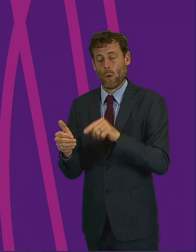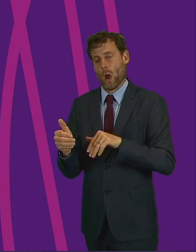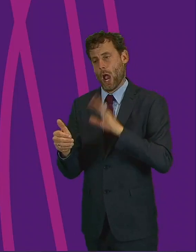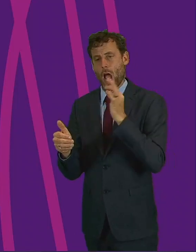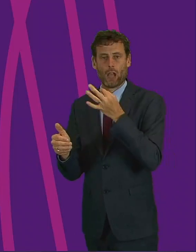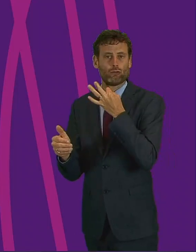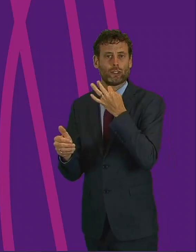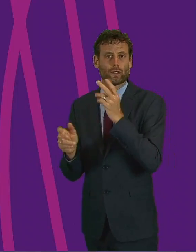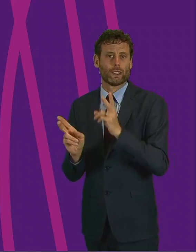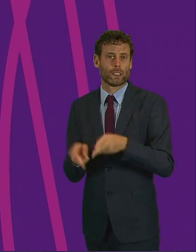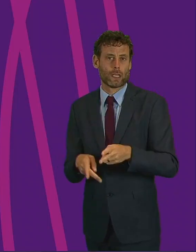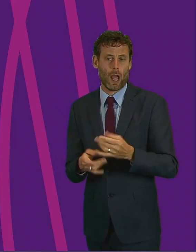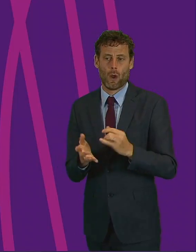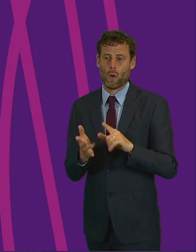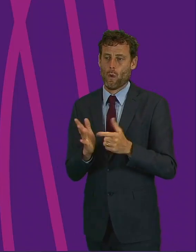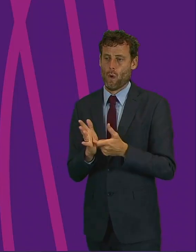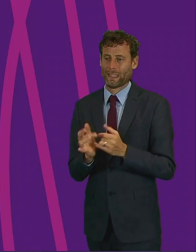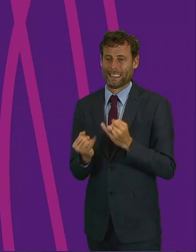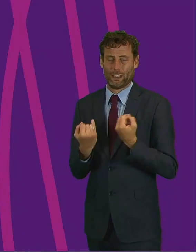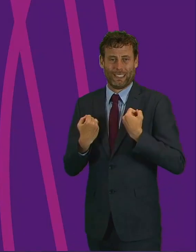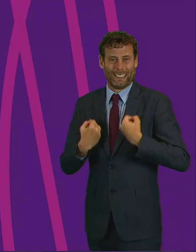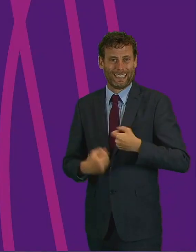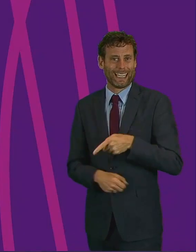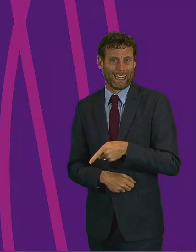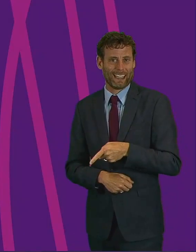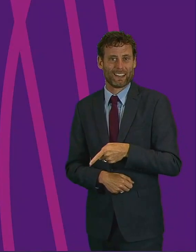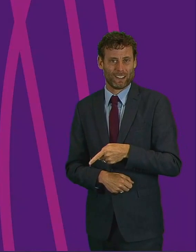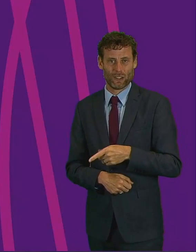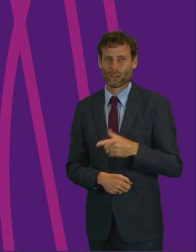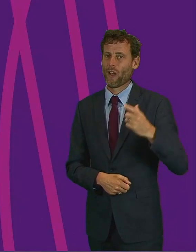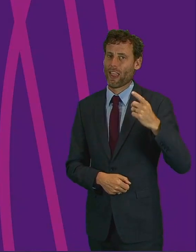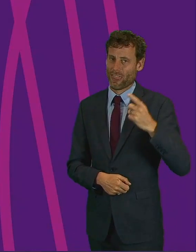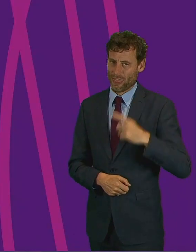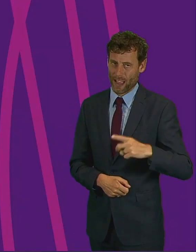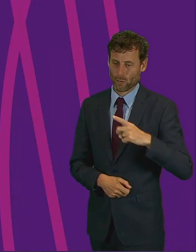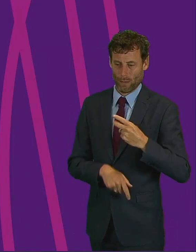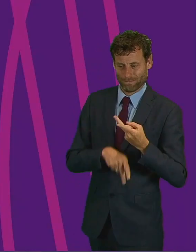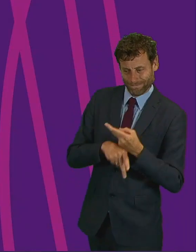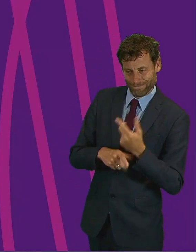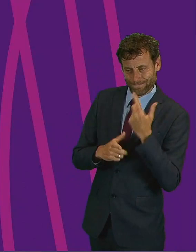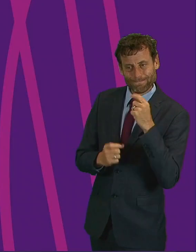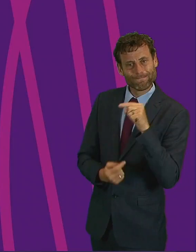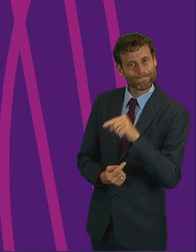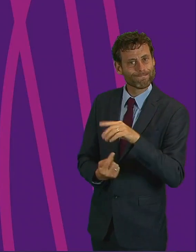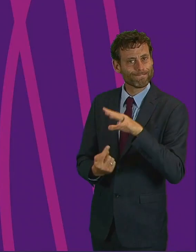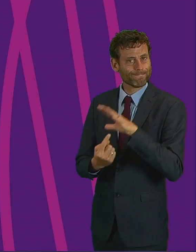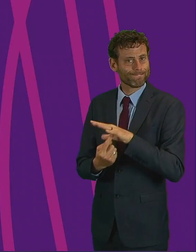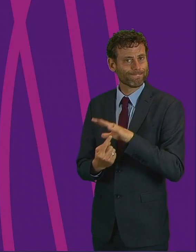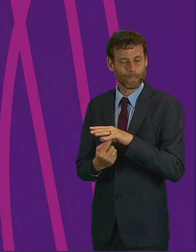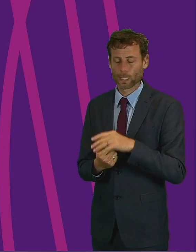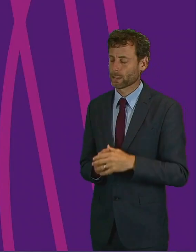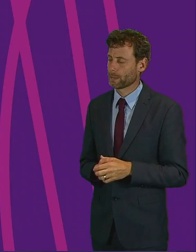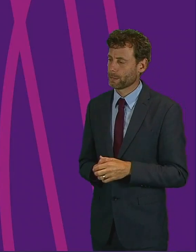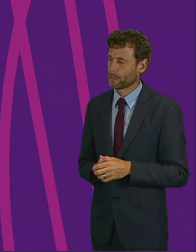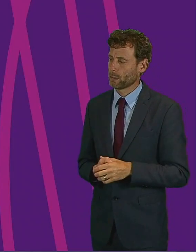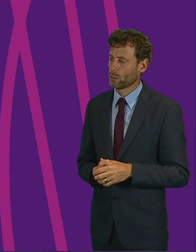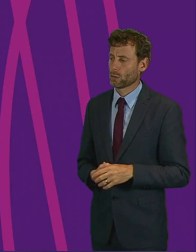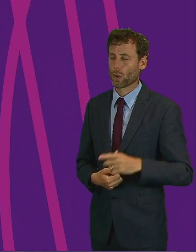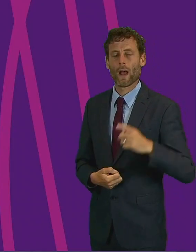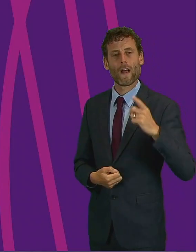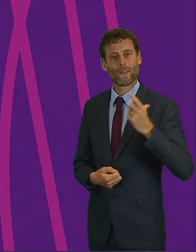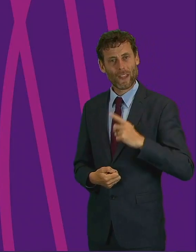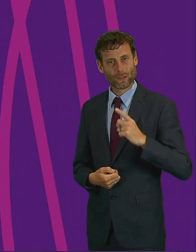seriously ill or dying from this virus, and therefore it's right that we take as much care as we can. And I think it is really important that we don't